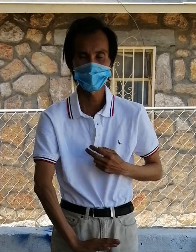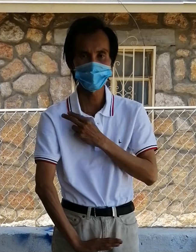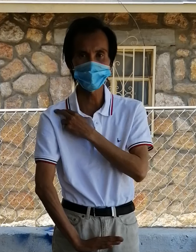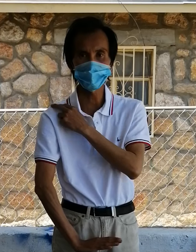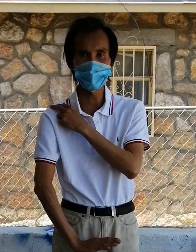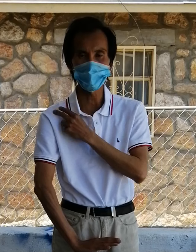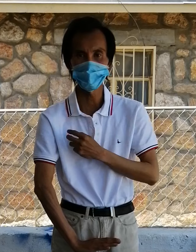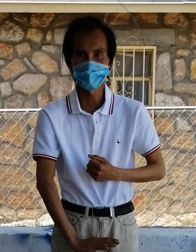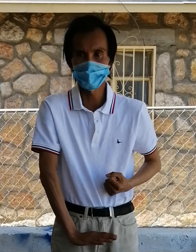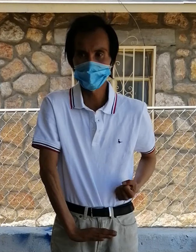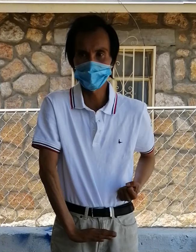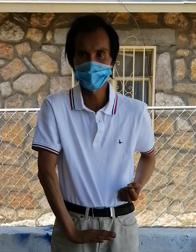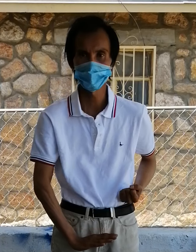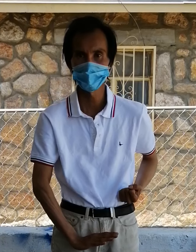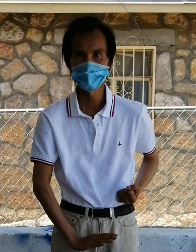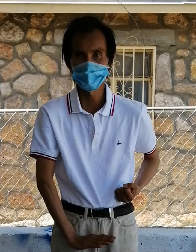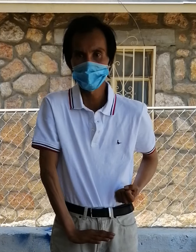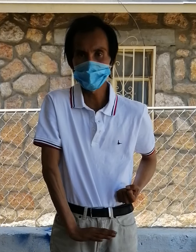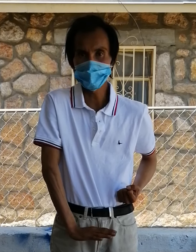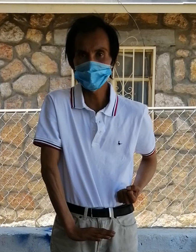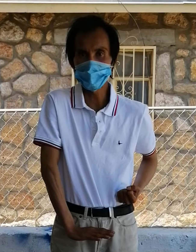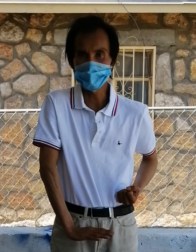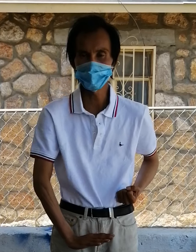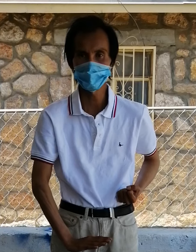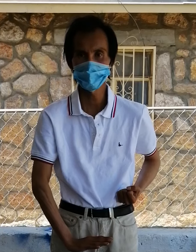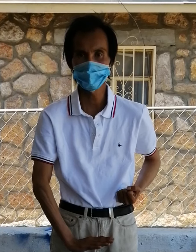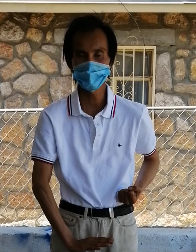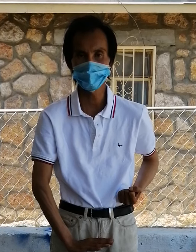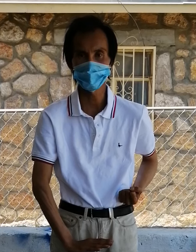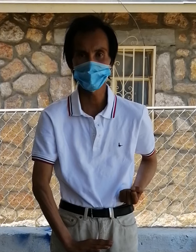Shoulder down. This is bad. This is correct.